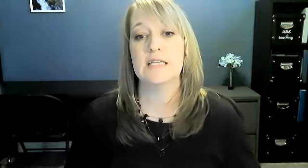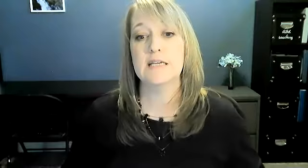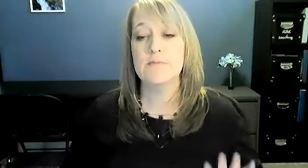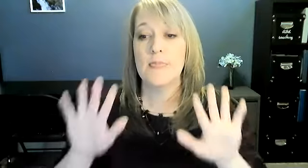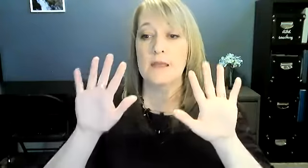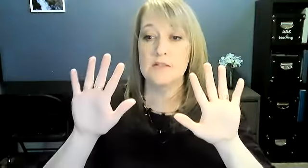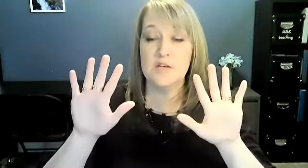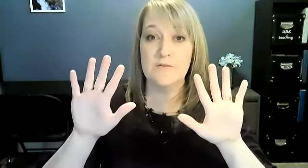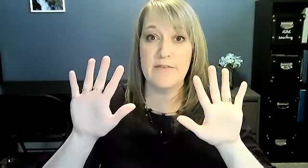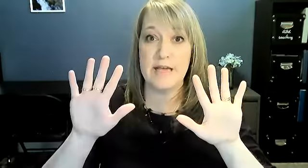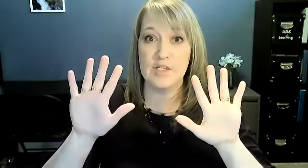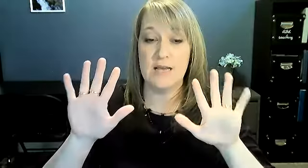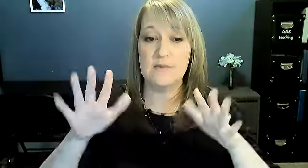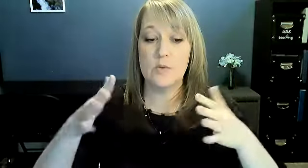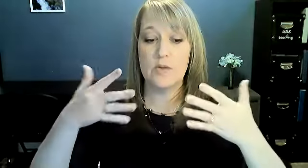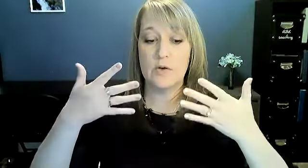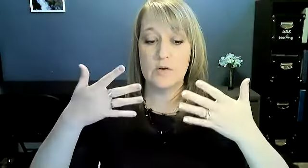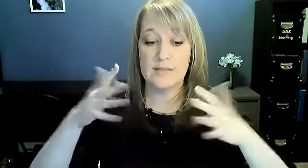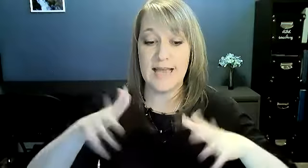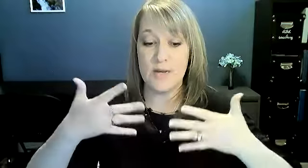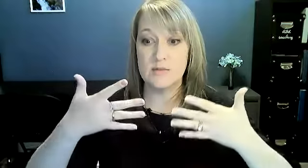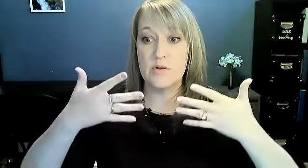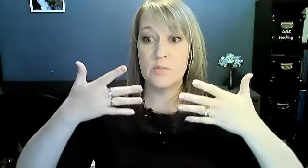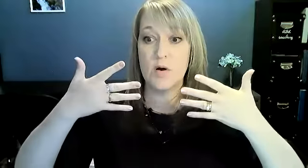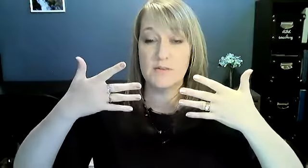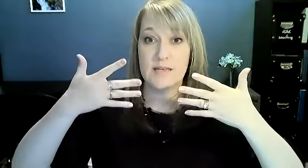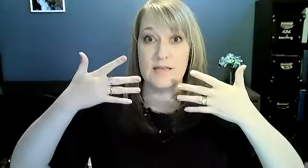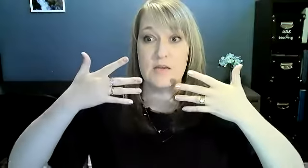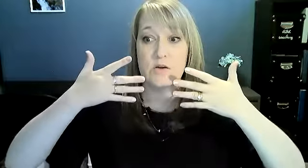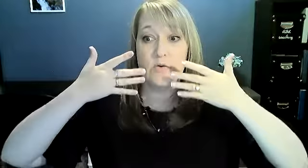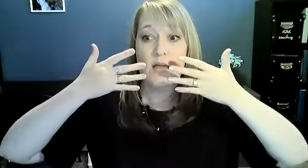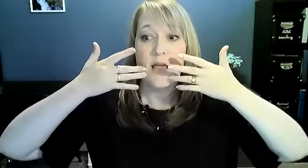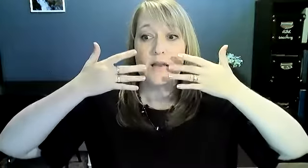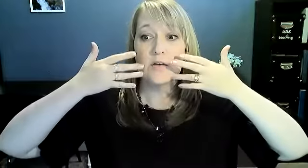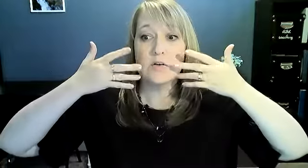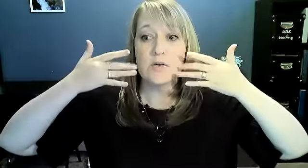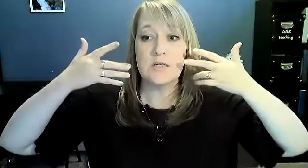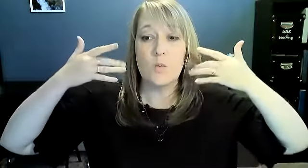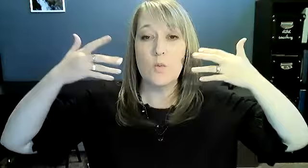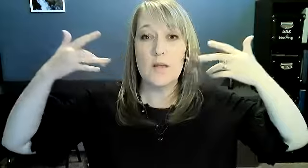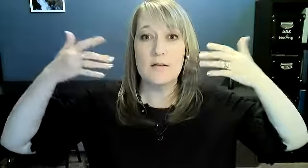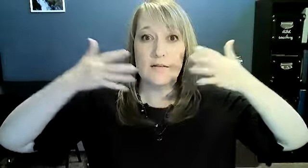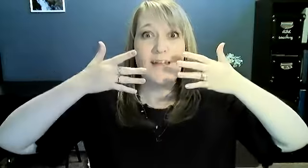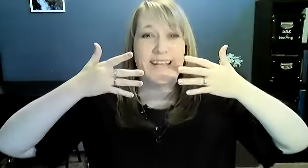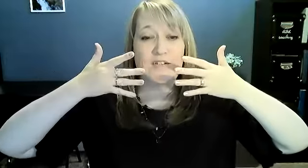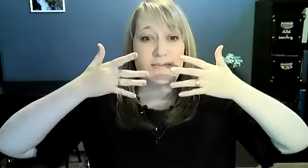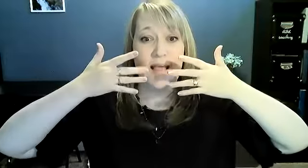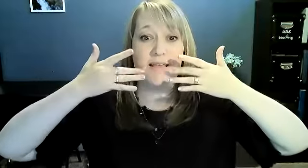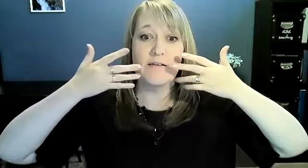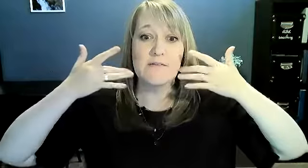Friendly is 2 5 hand shapes with your sideways with your palms facing you. And you're going to wiggle, kind of like you're smiling,